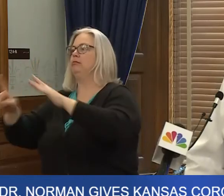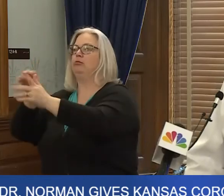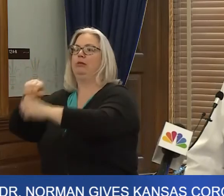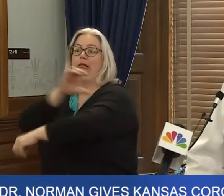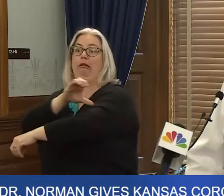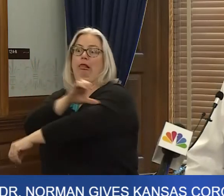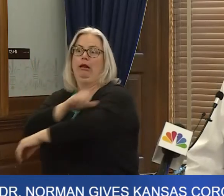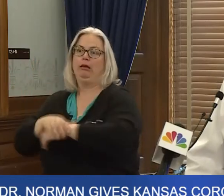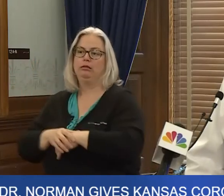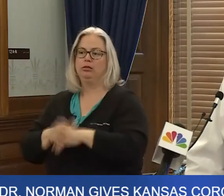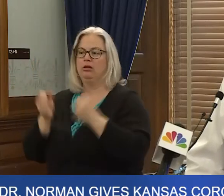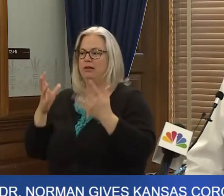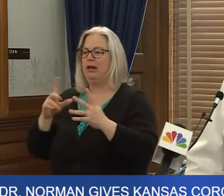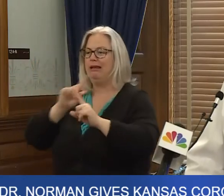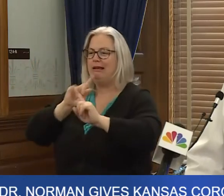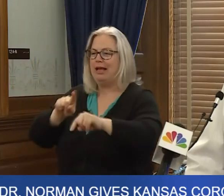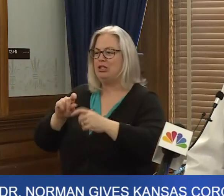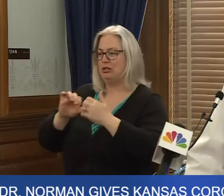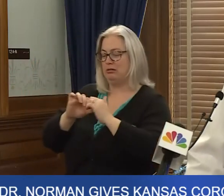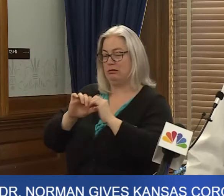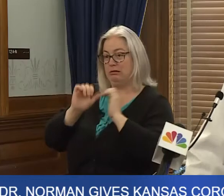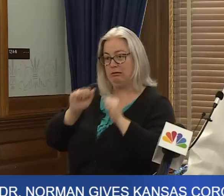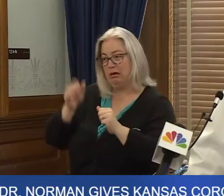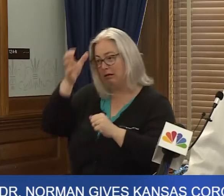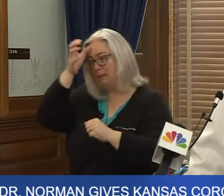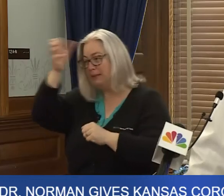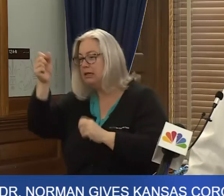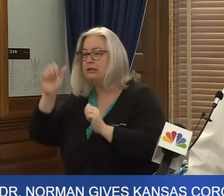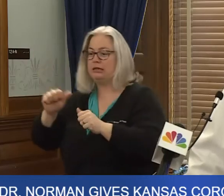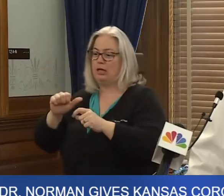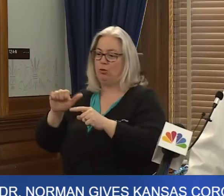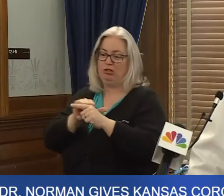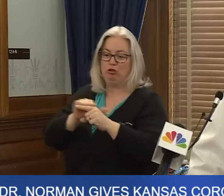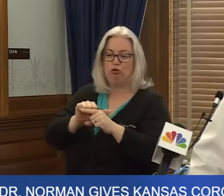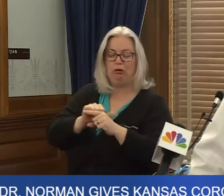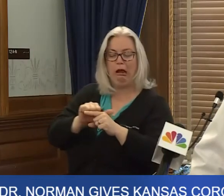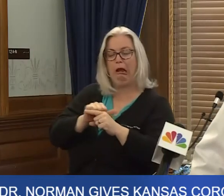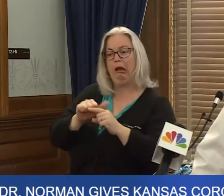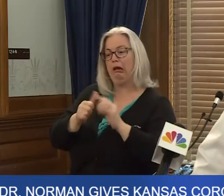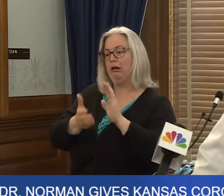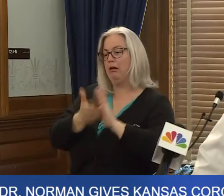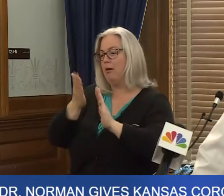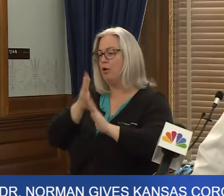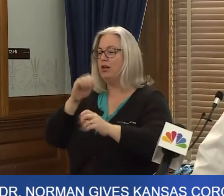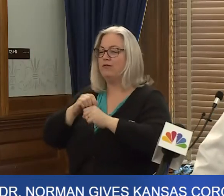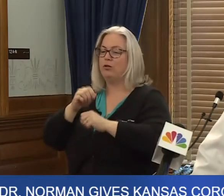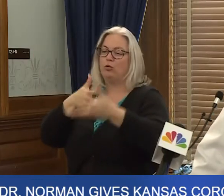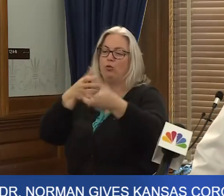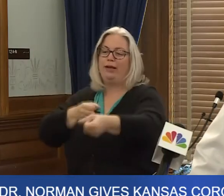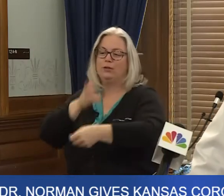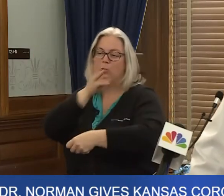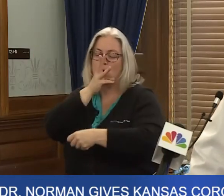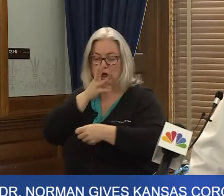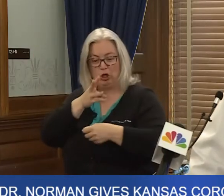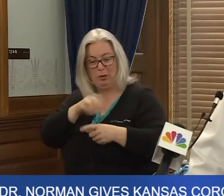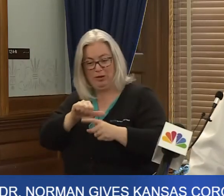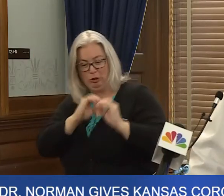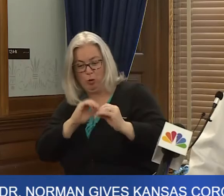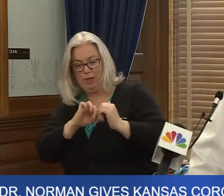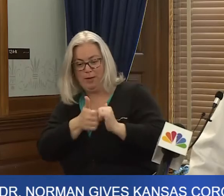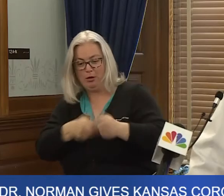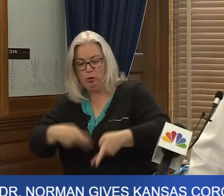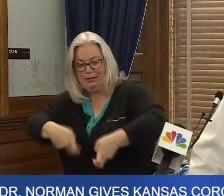to be answered yet, which is how practicable is it? Can we train wastewater operators to do the testing? Do you sample